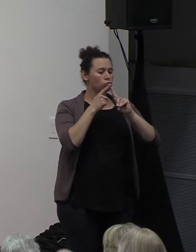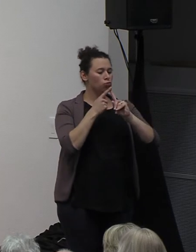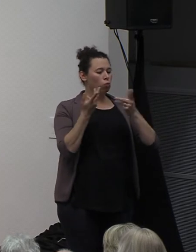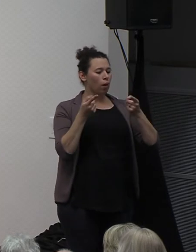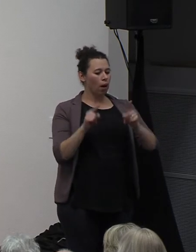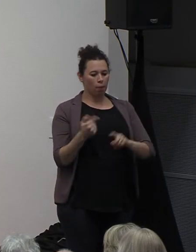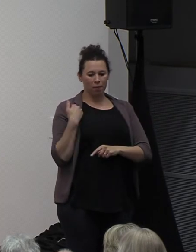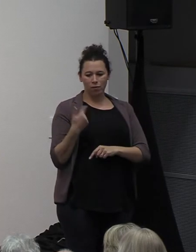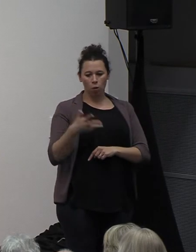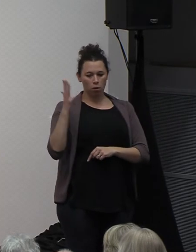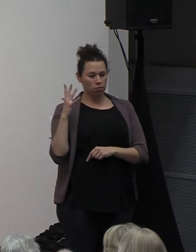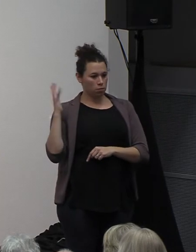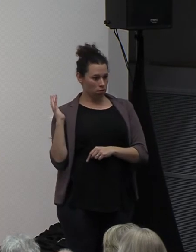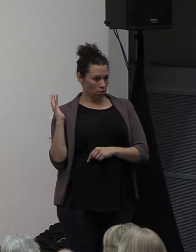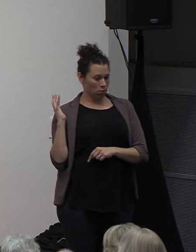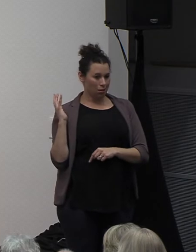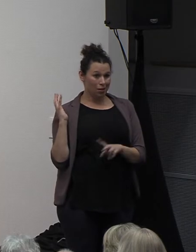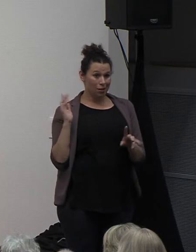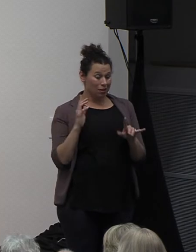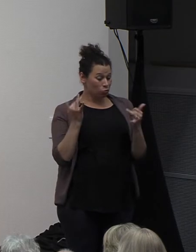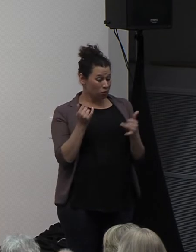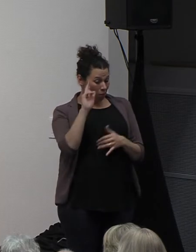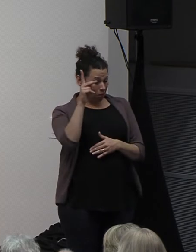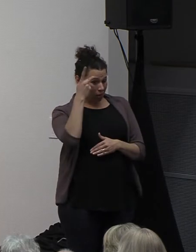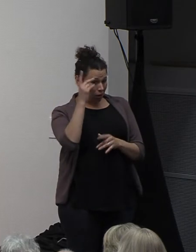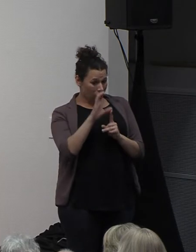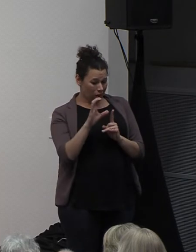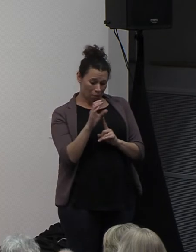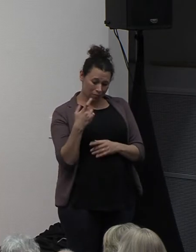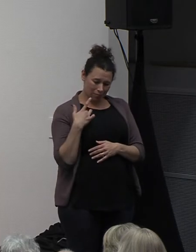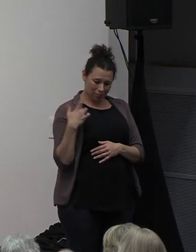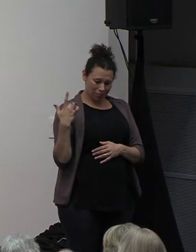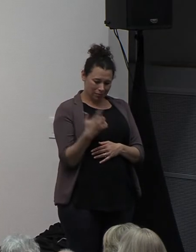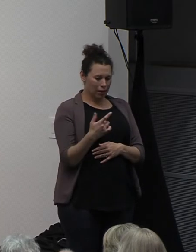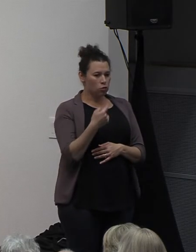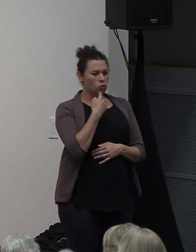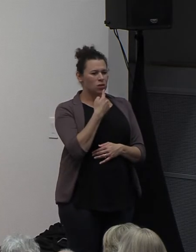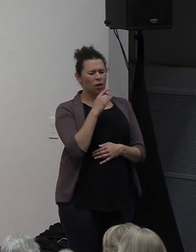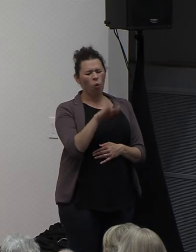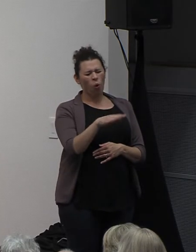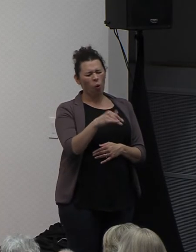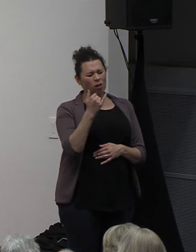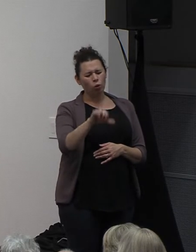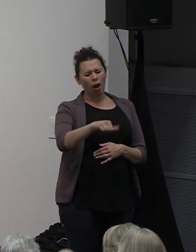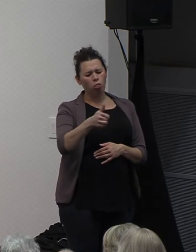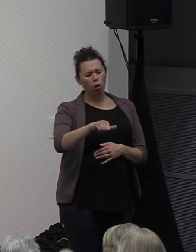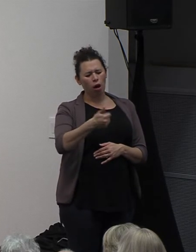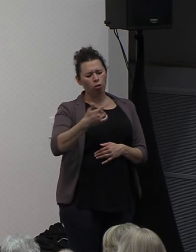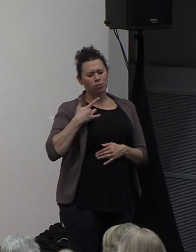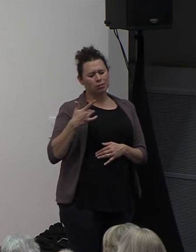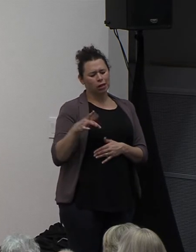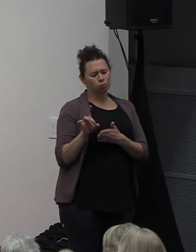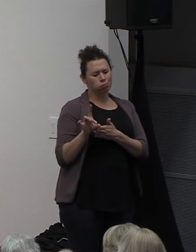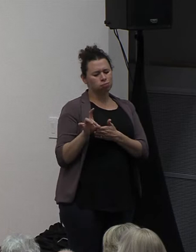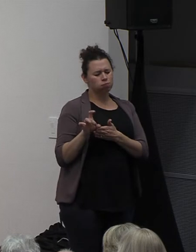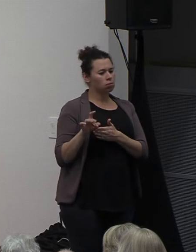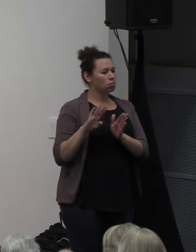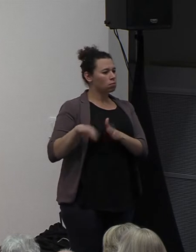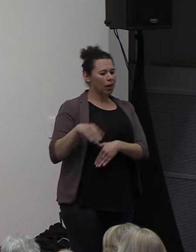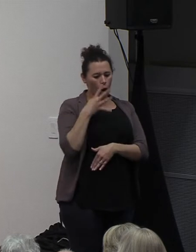but encourages us to other those with different backgrounds or beliefs. The Holocaust shows us